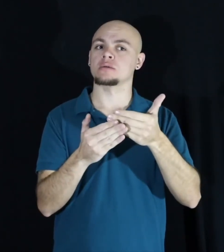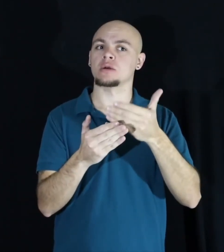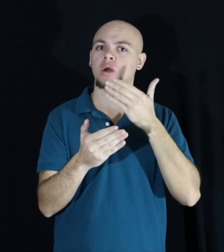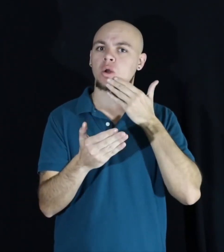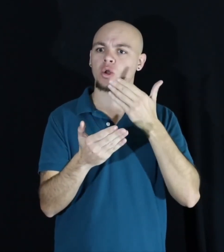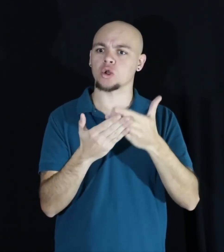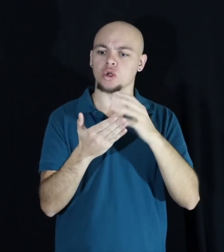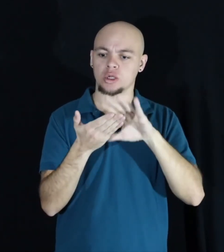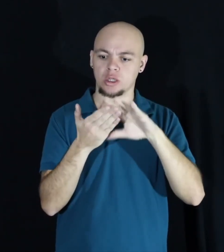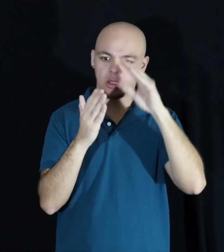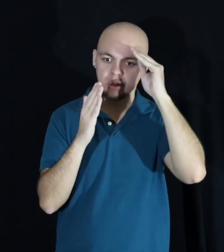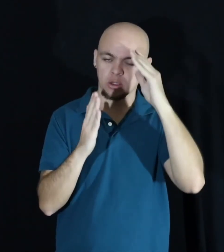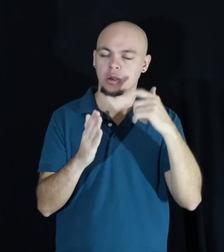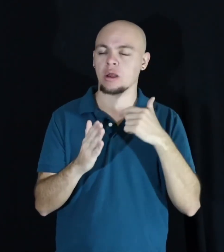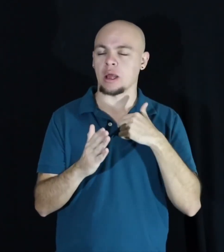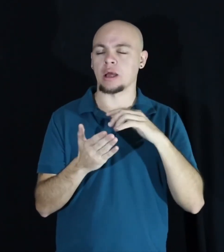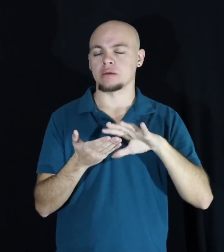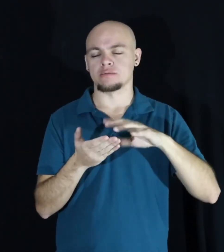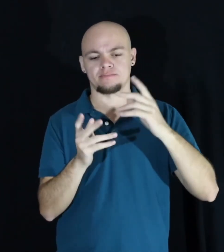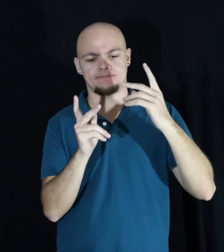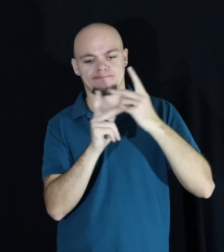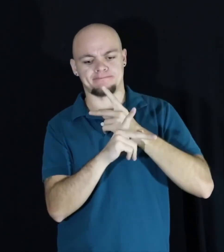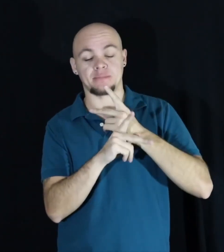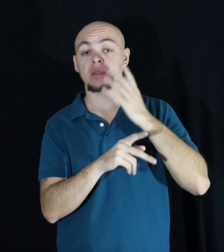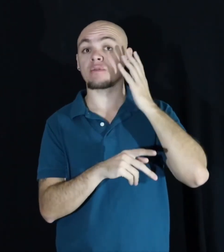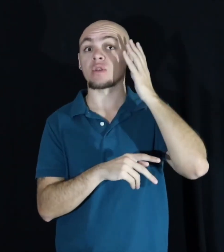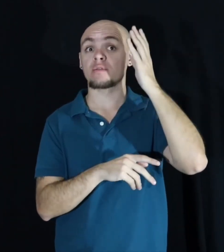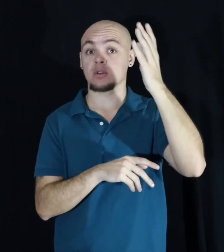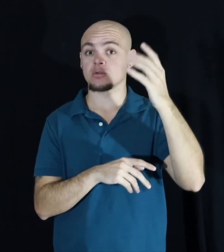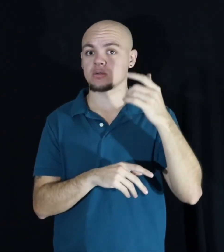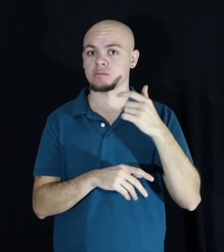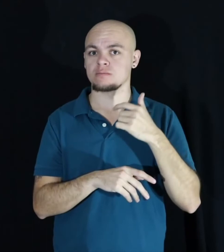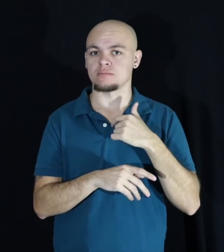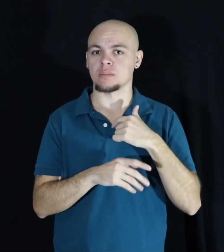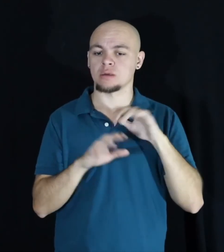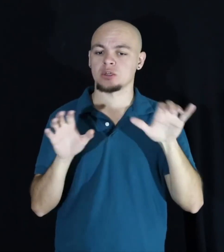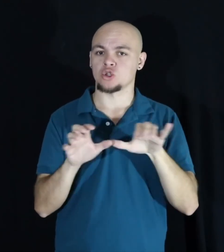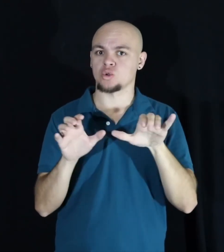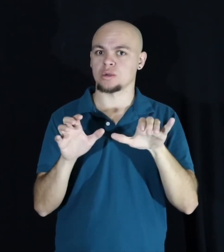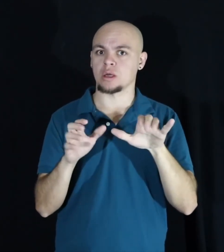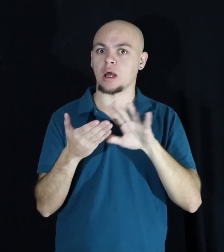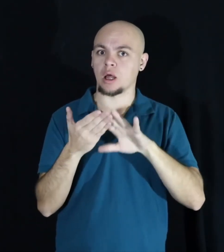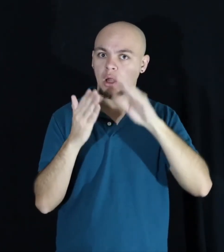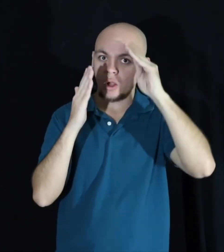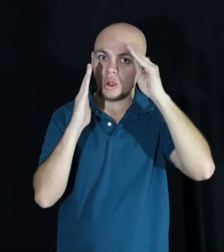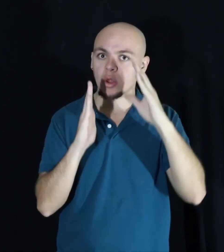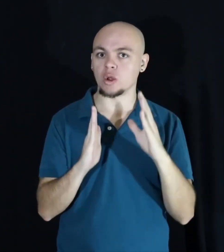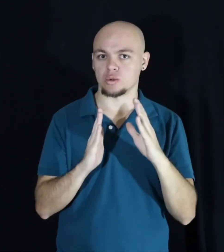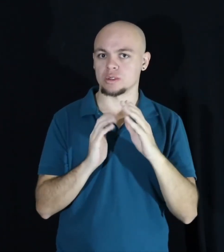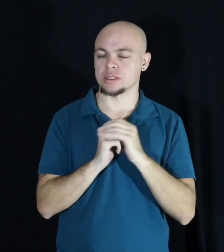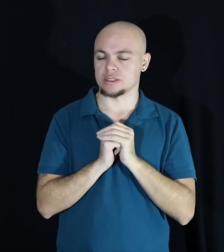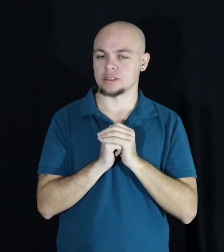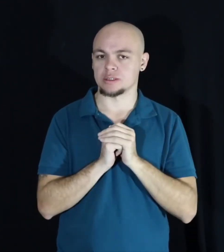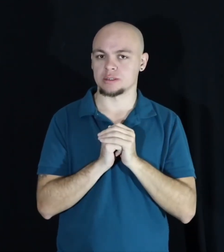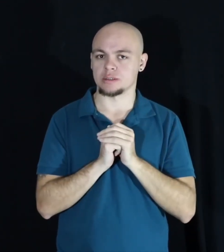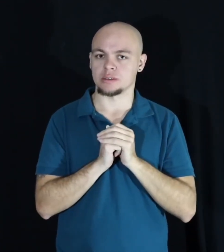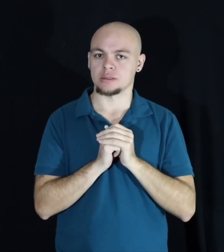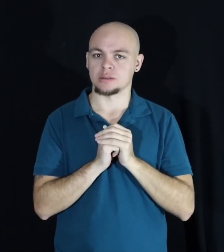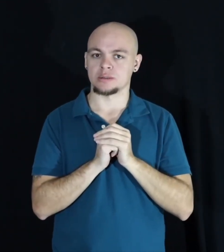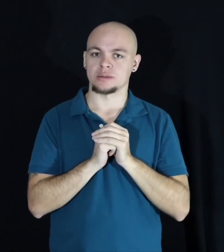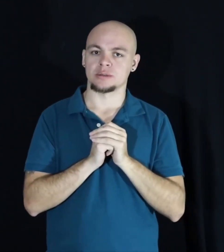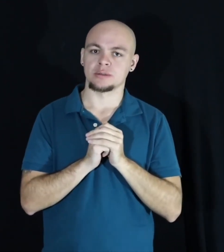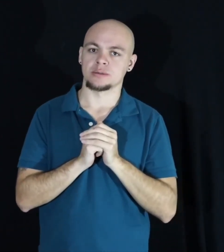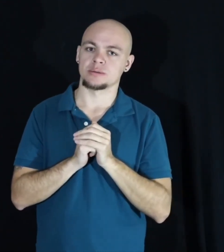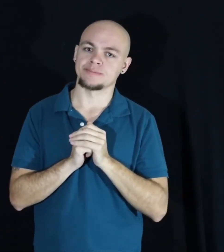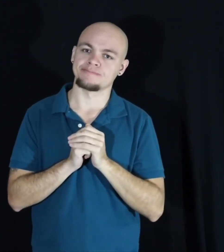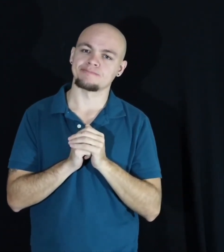good learner. And for the foreseeable future, that's mainly what I'll be. I'll be a learner. And even then,